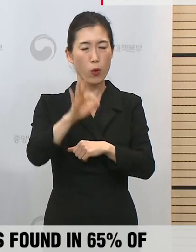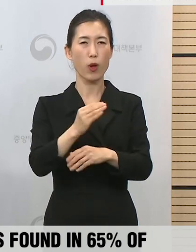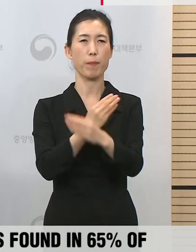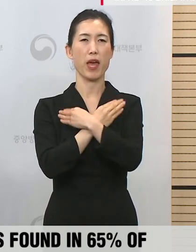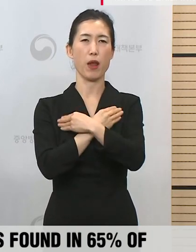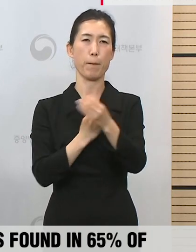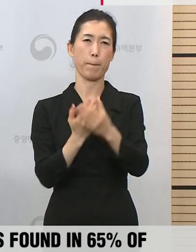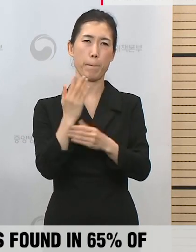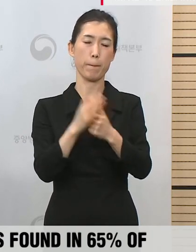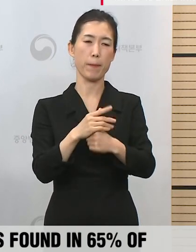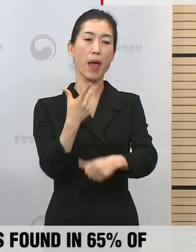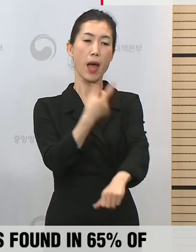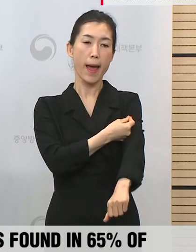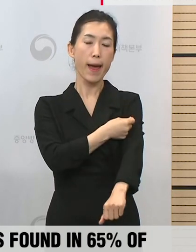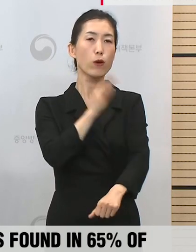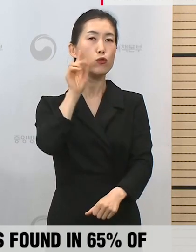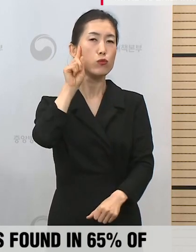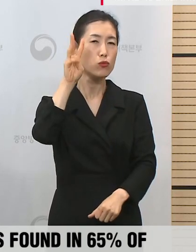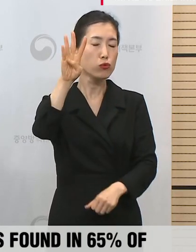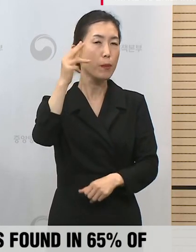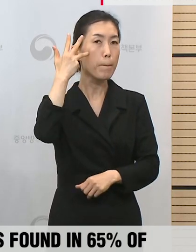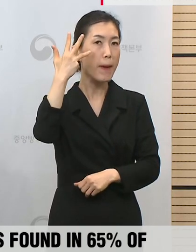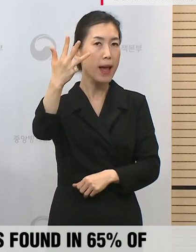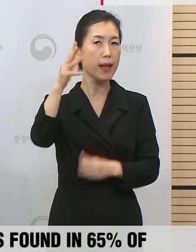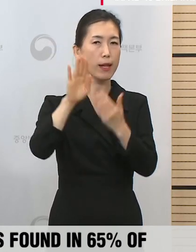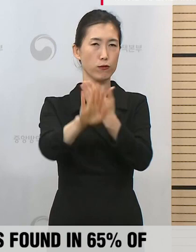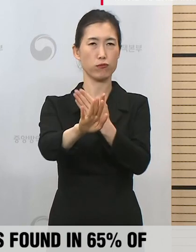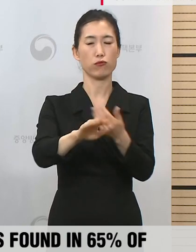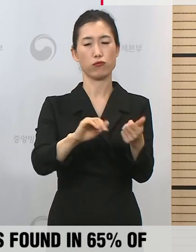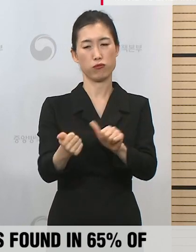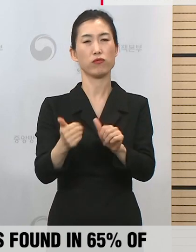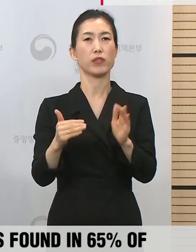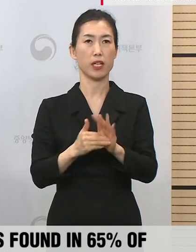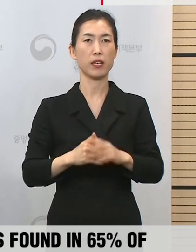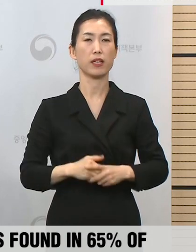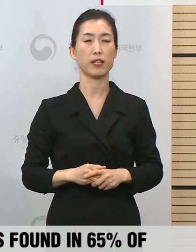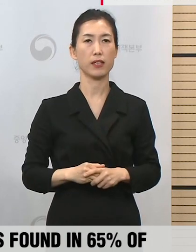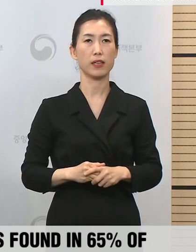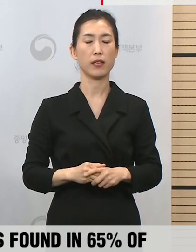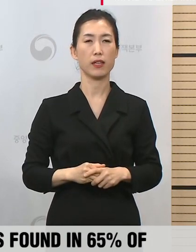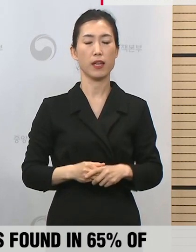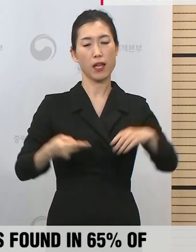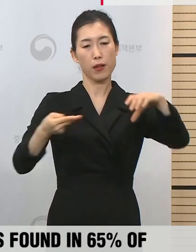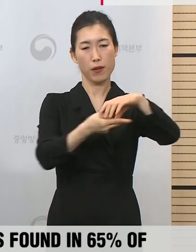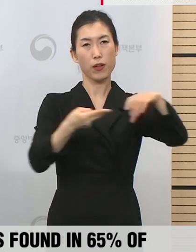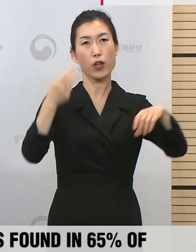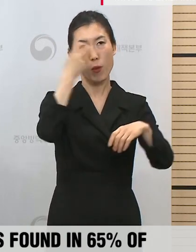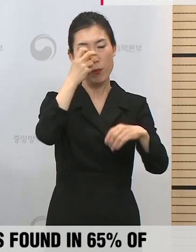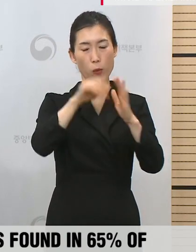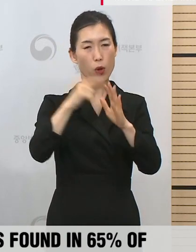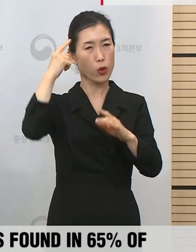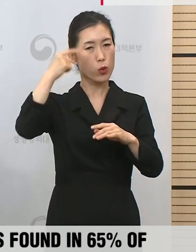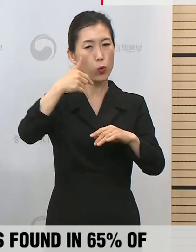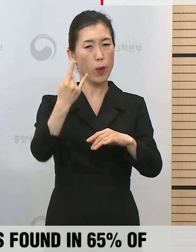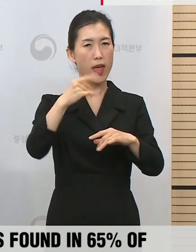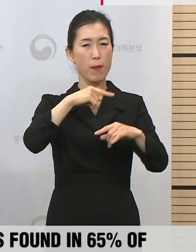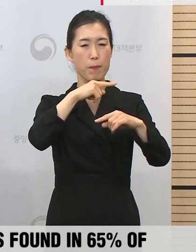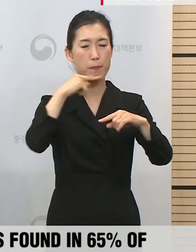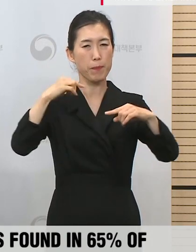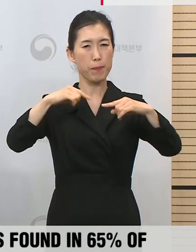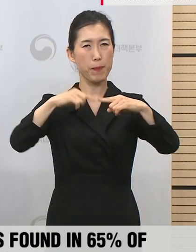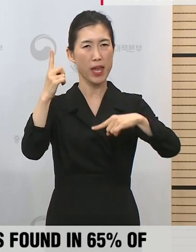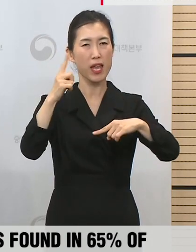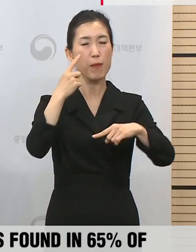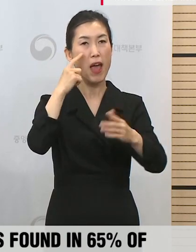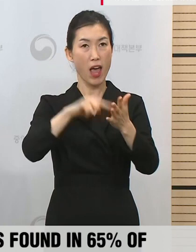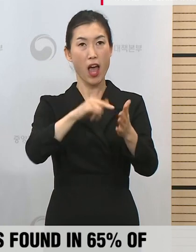However, this person went through vomiting symptoms and also died of the died after